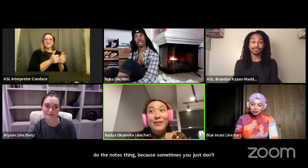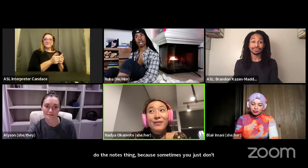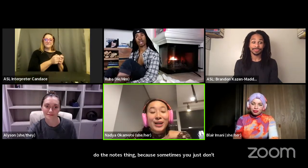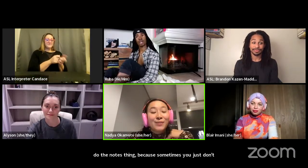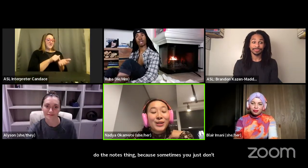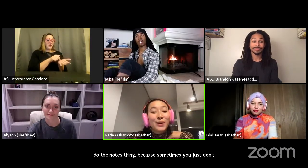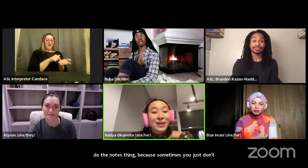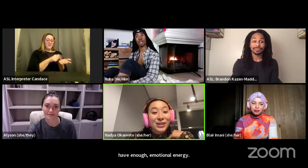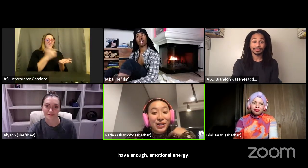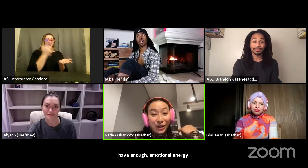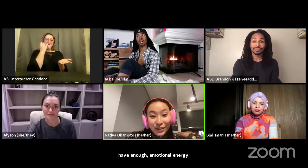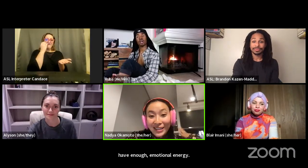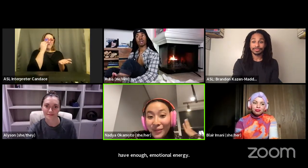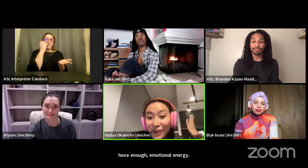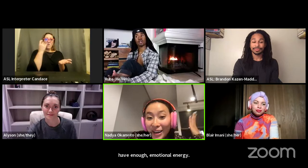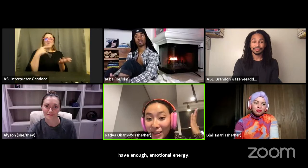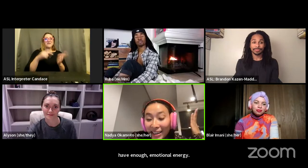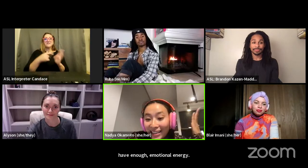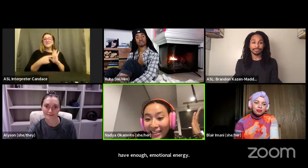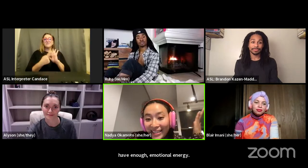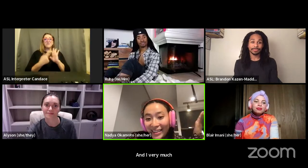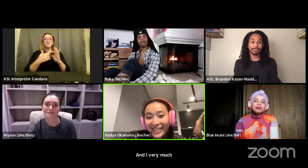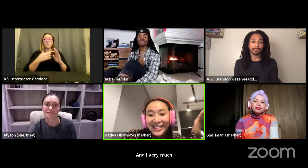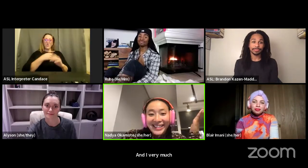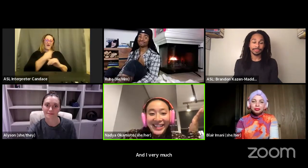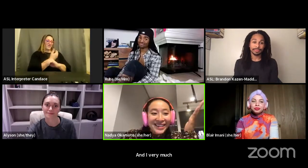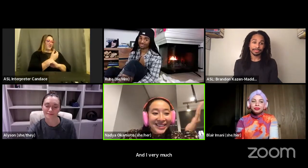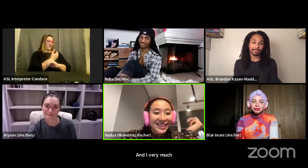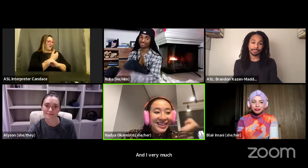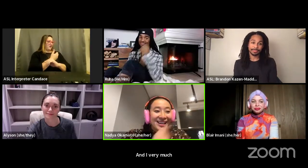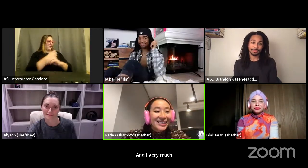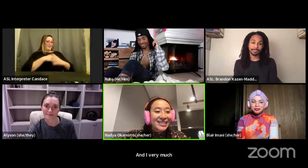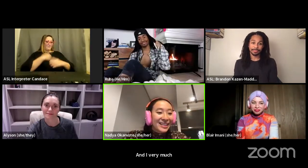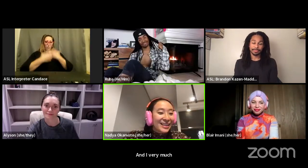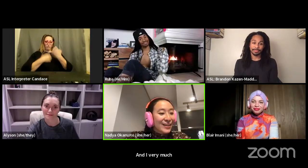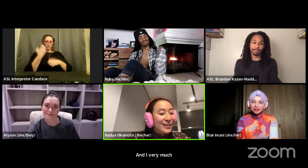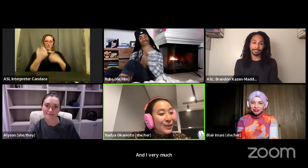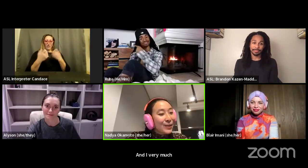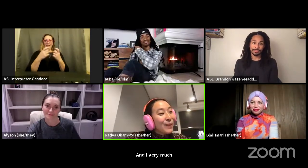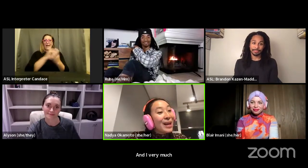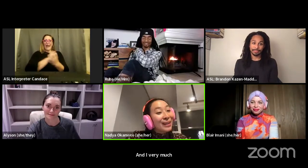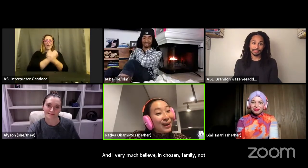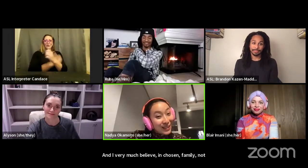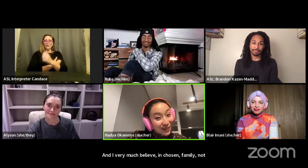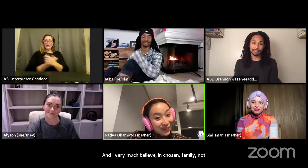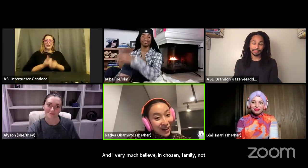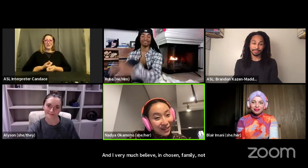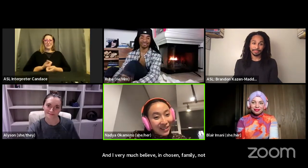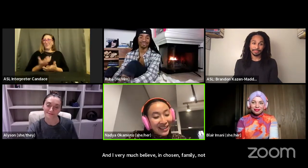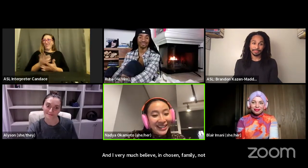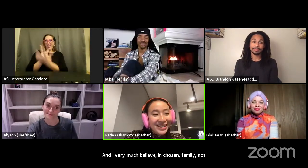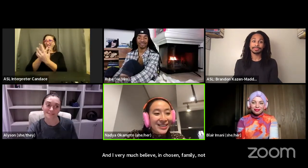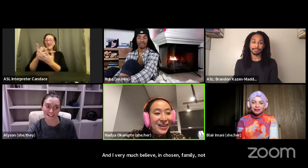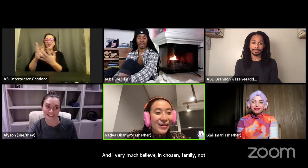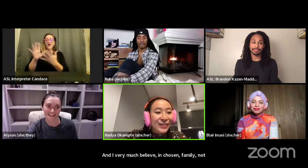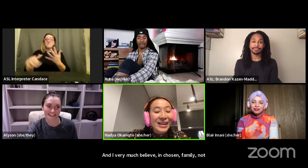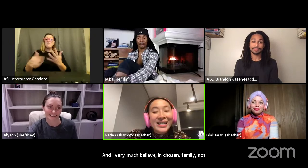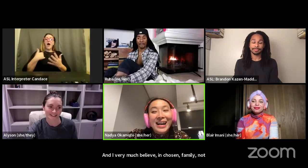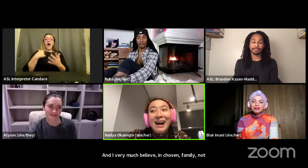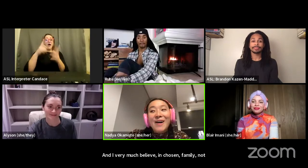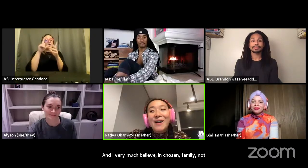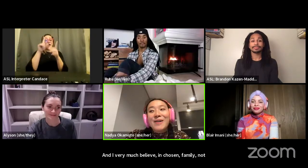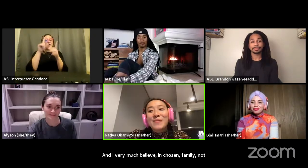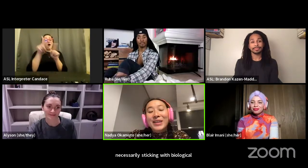I very much believe in chosen family, not necessarily sticking with biological family. So